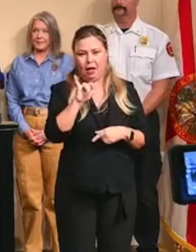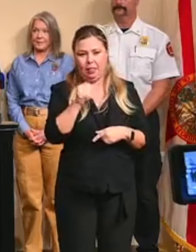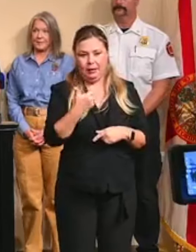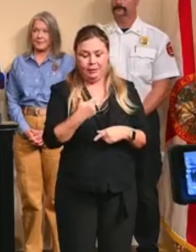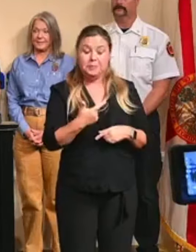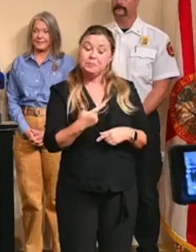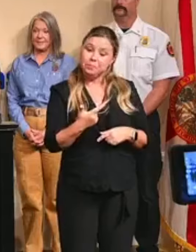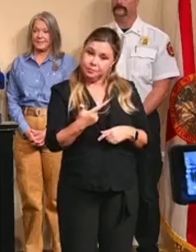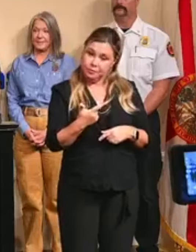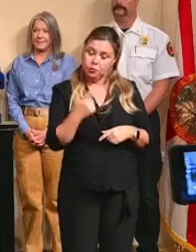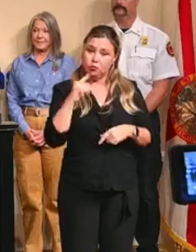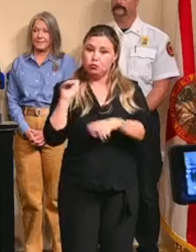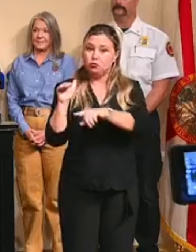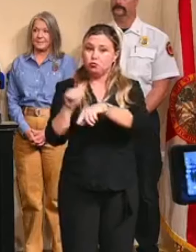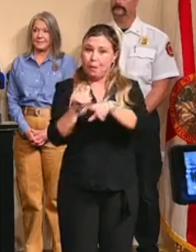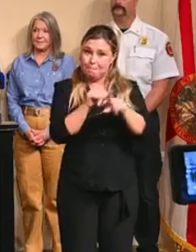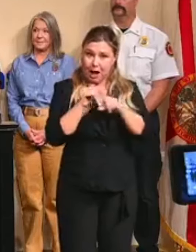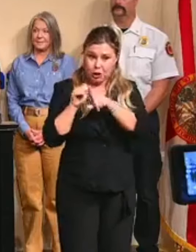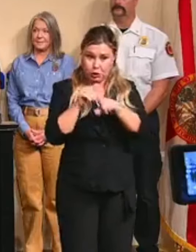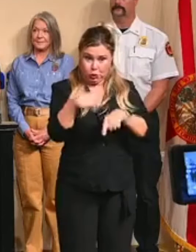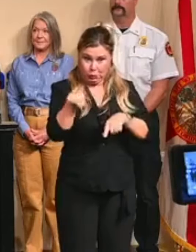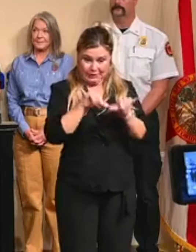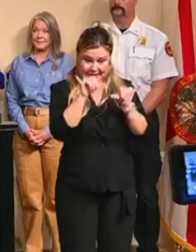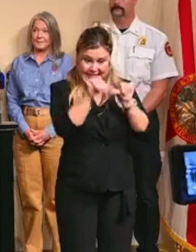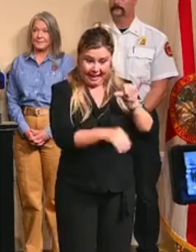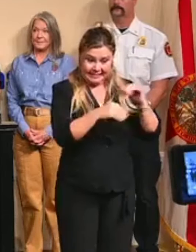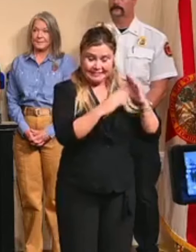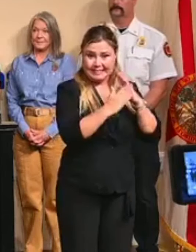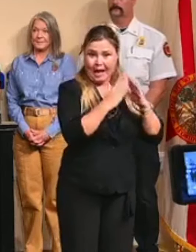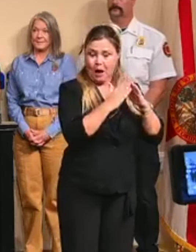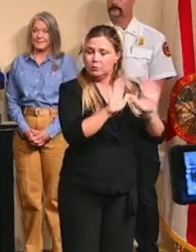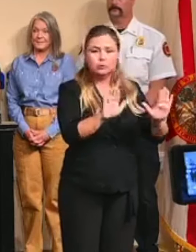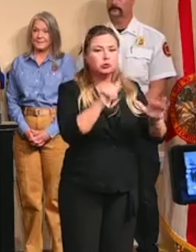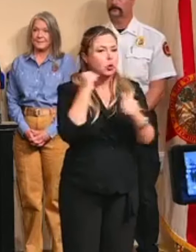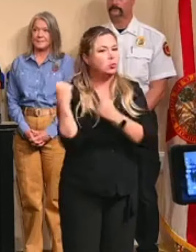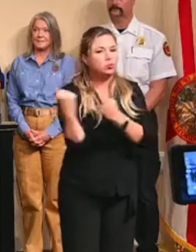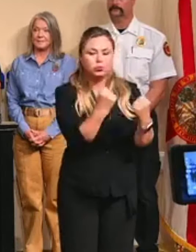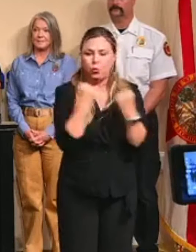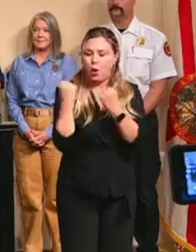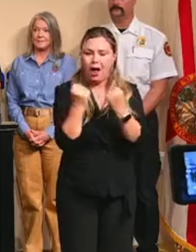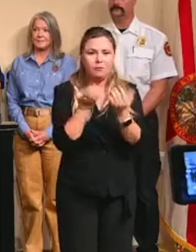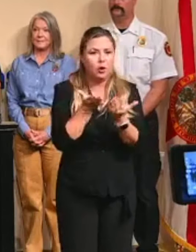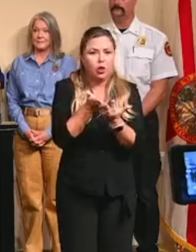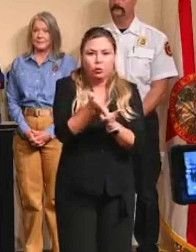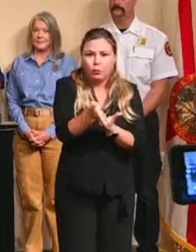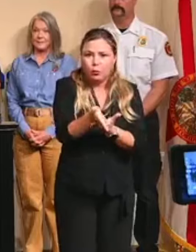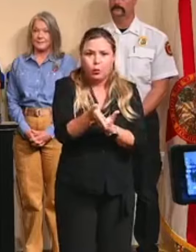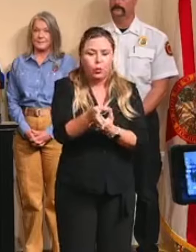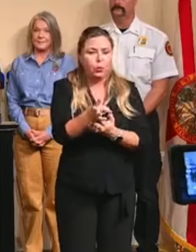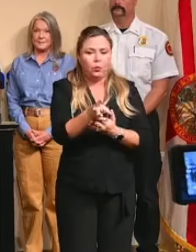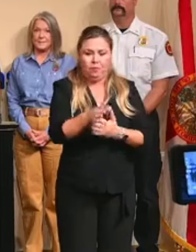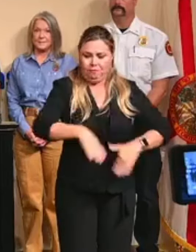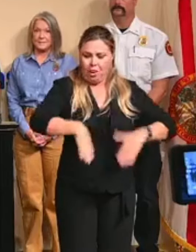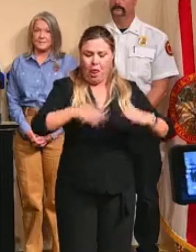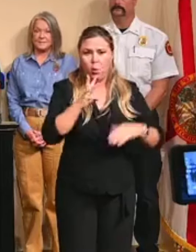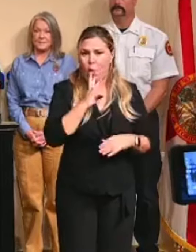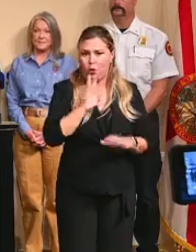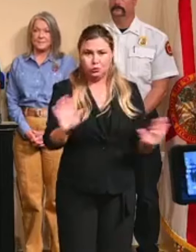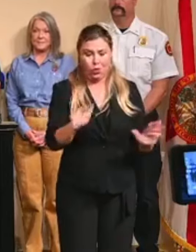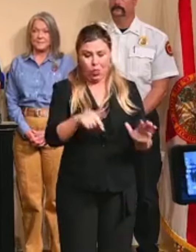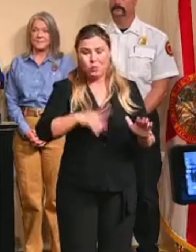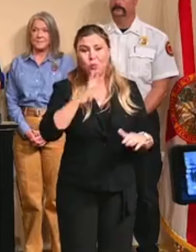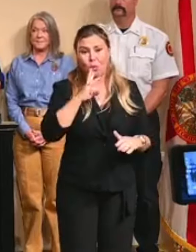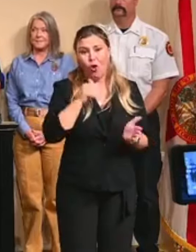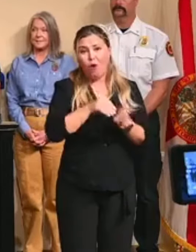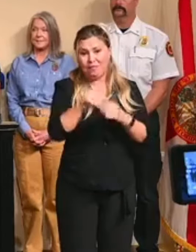Reminder to folks that are choosing to stay in town not to drive through or wade through floodwaters. Those waters